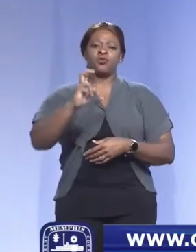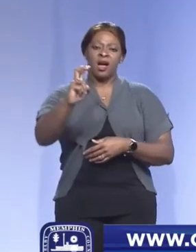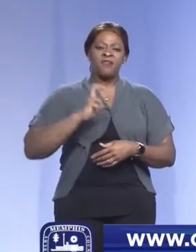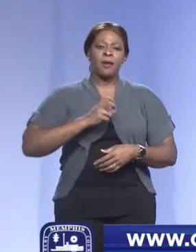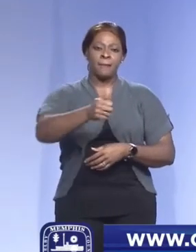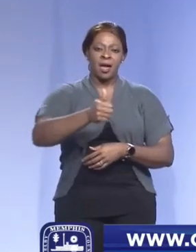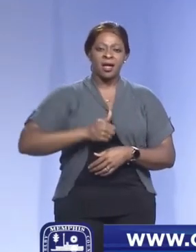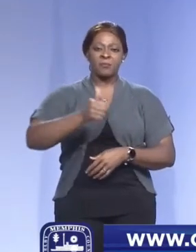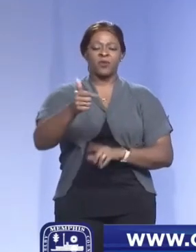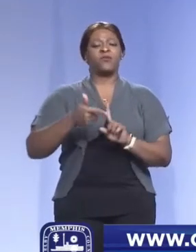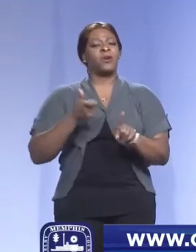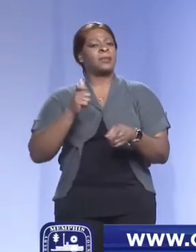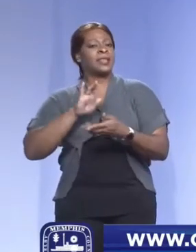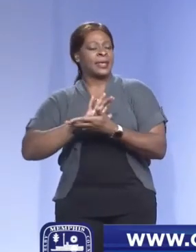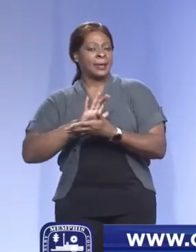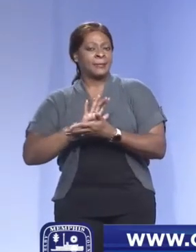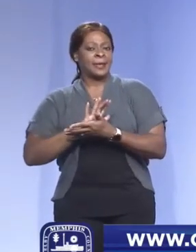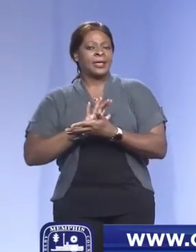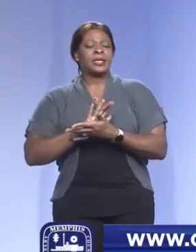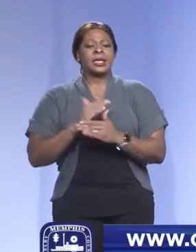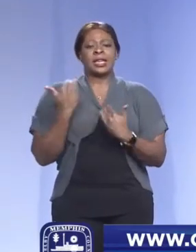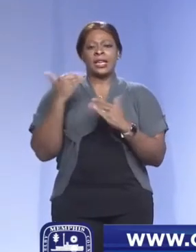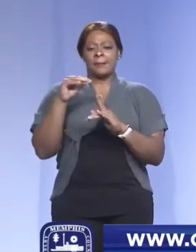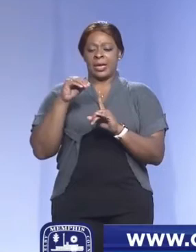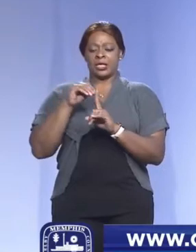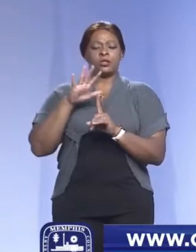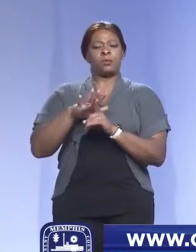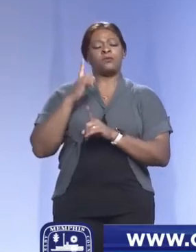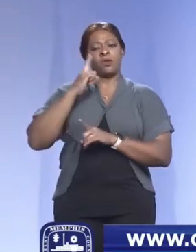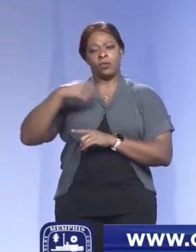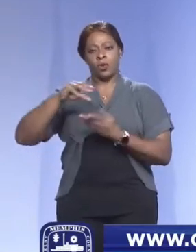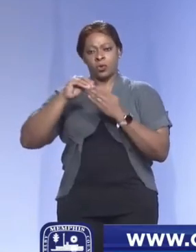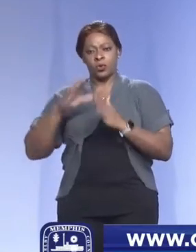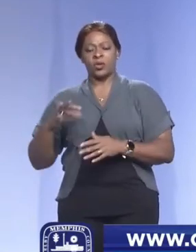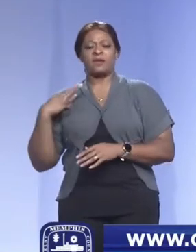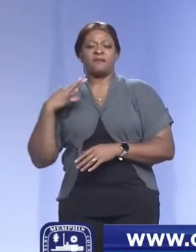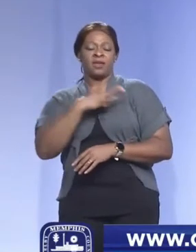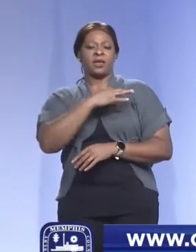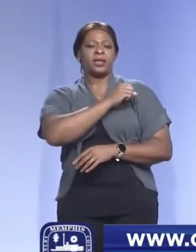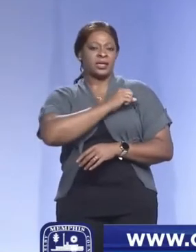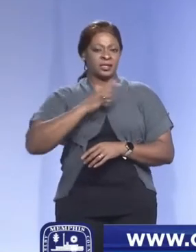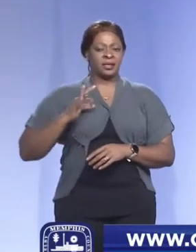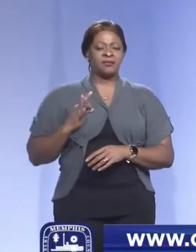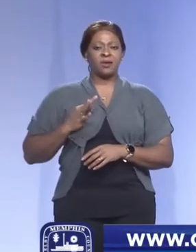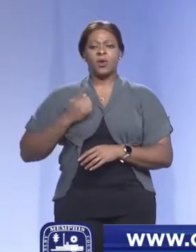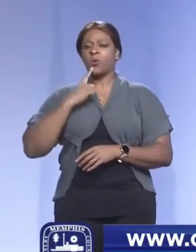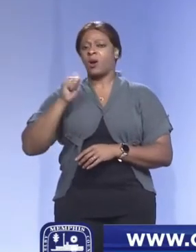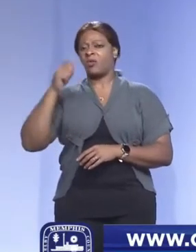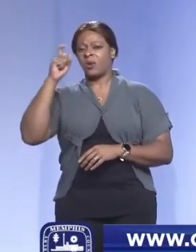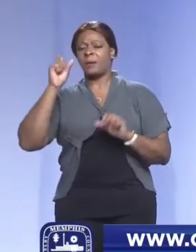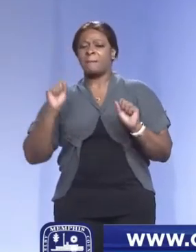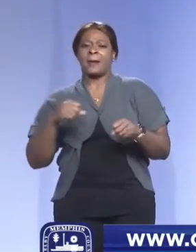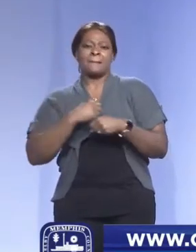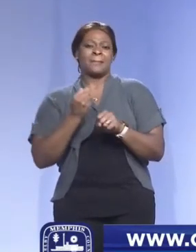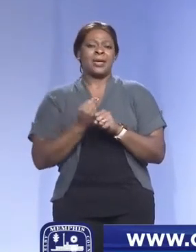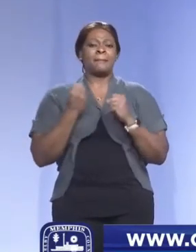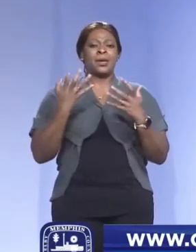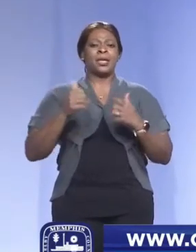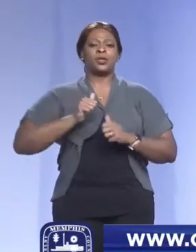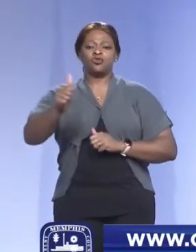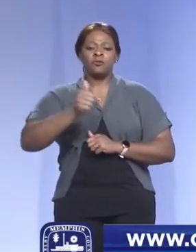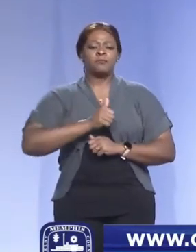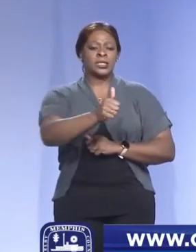forth from the campus to limit exposure for our students, faculty, and staff who might otherwise be making multiple